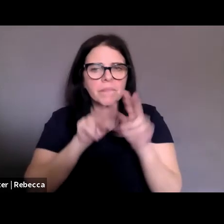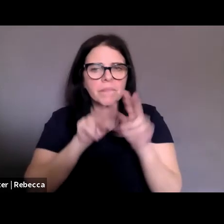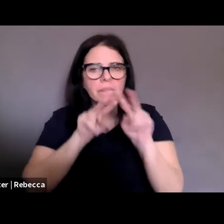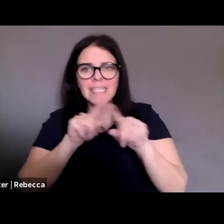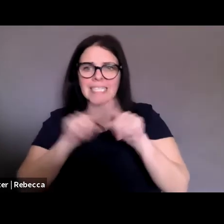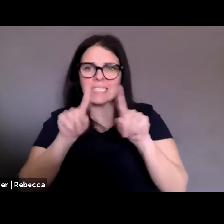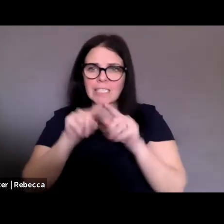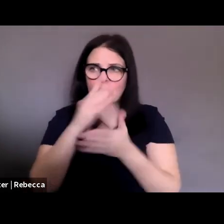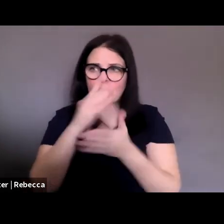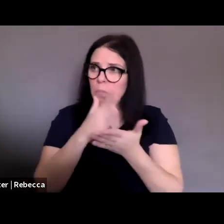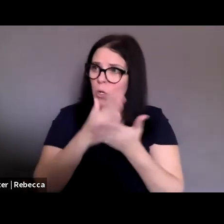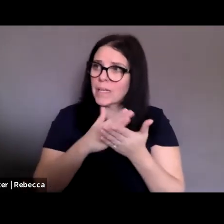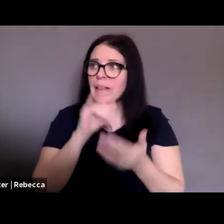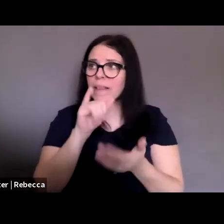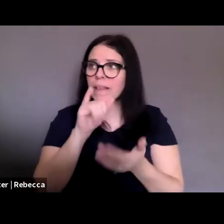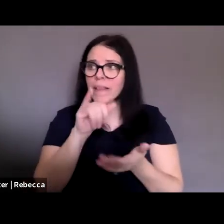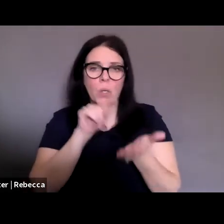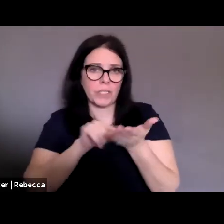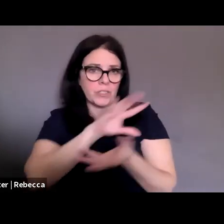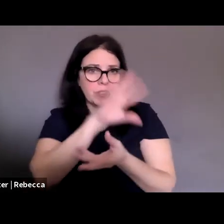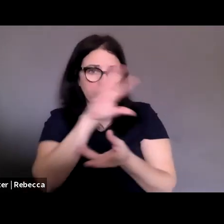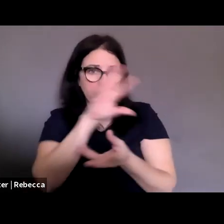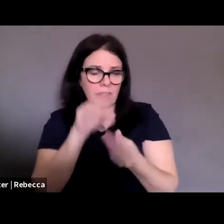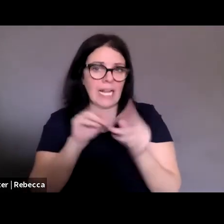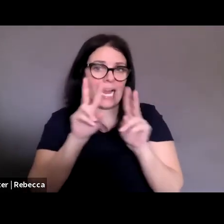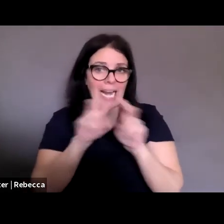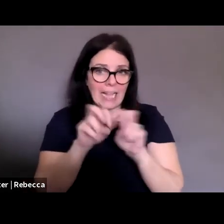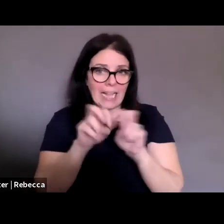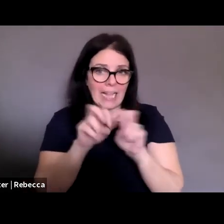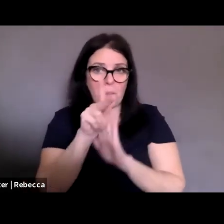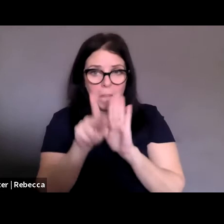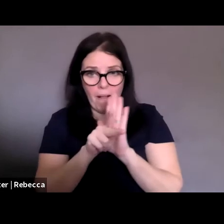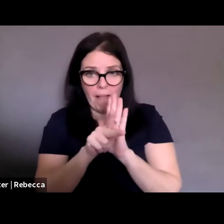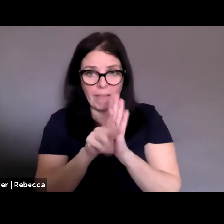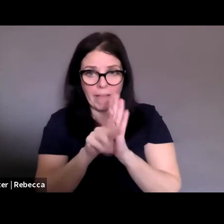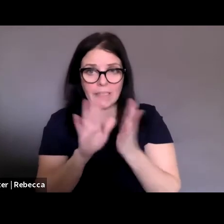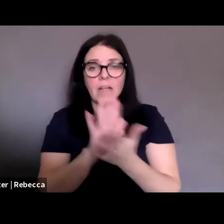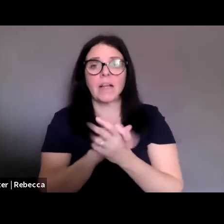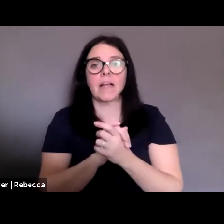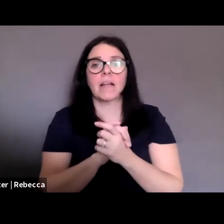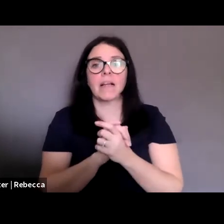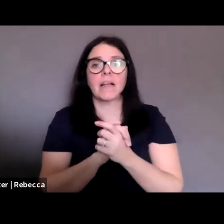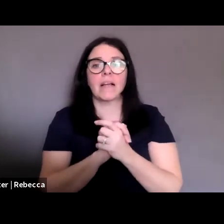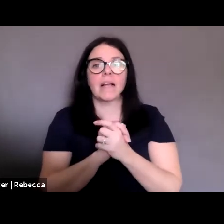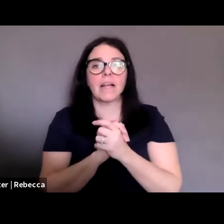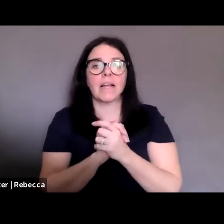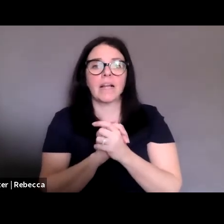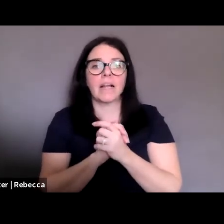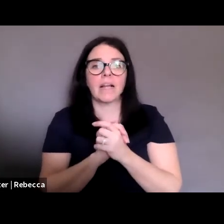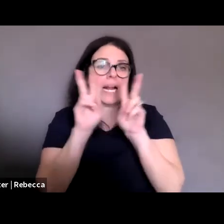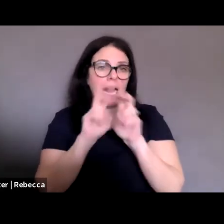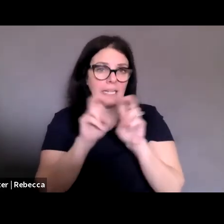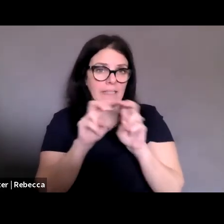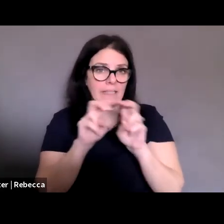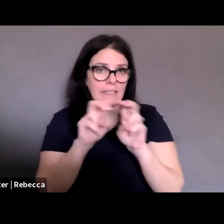research is based on an analysis of policy documents, on an analysis of court decision. We've